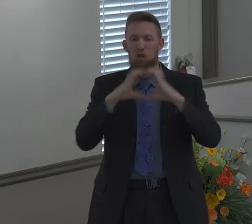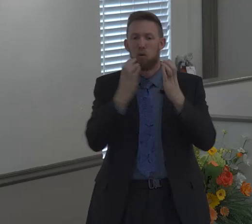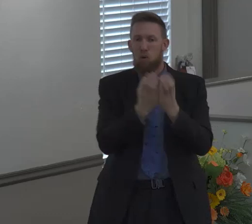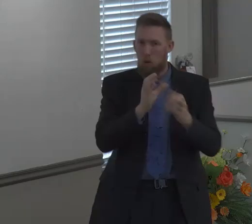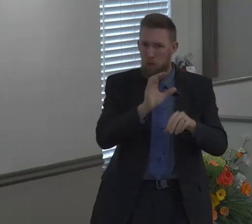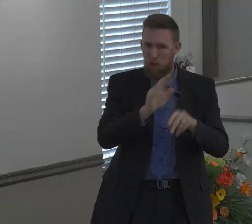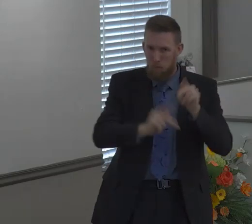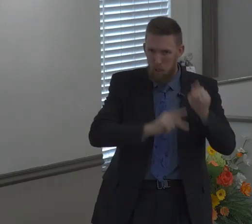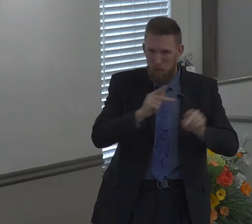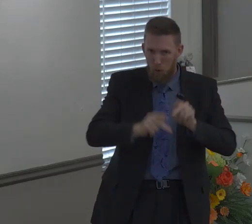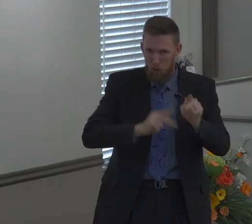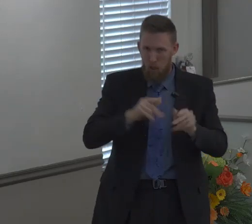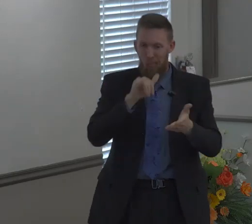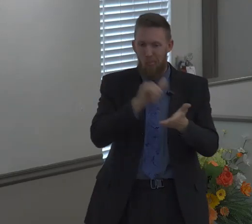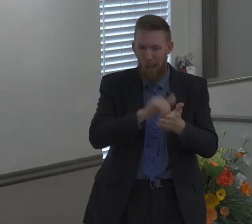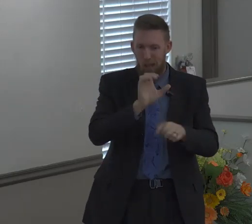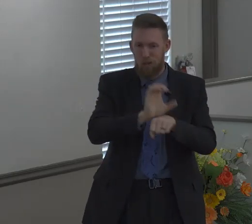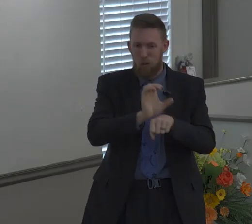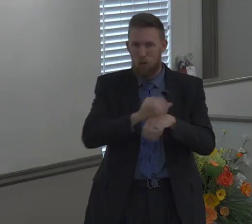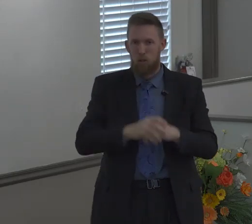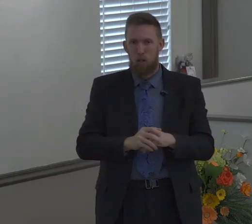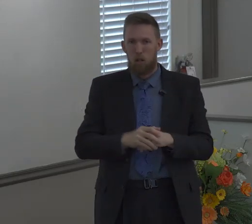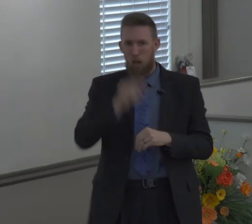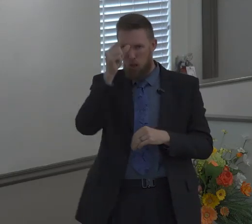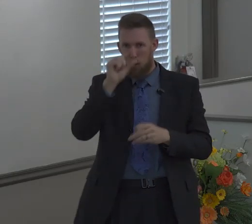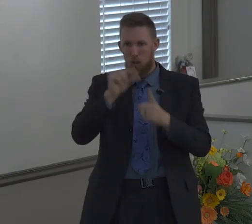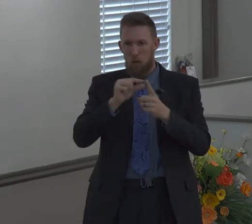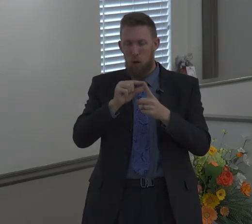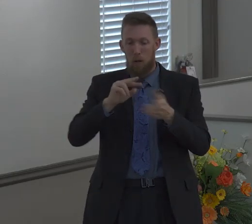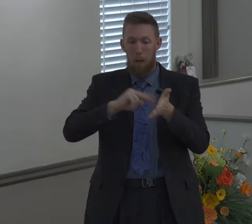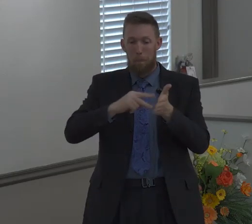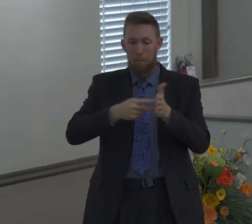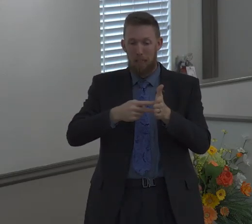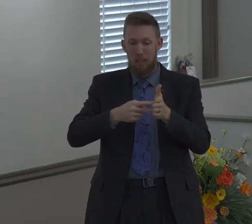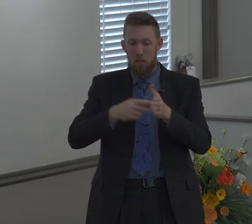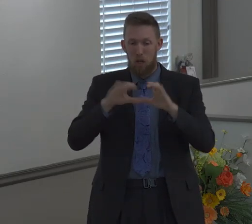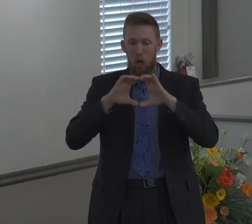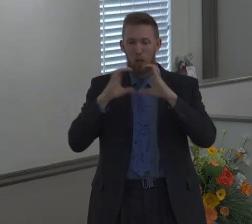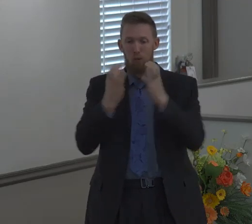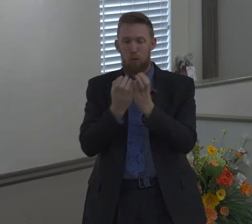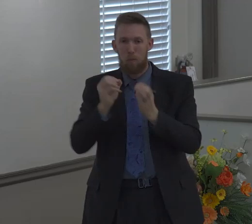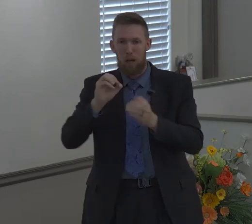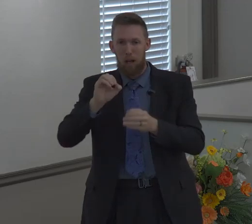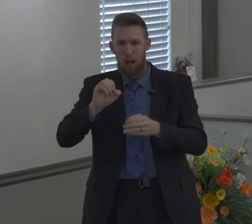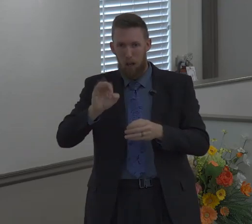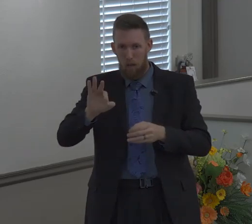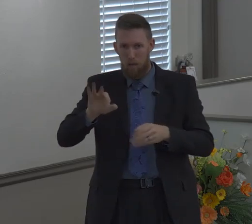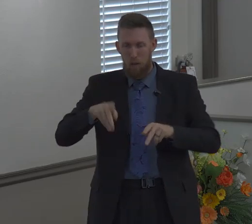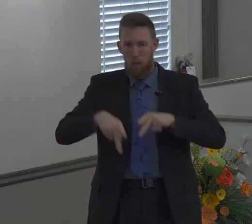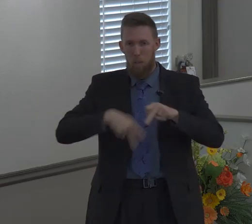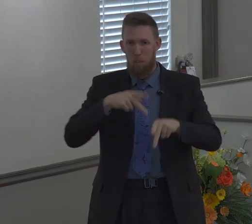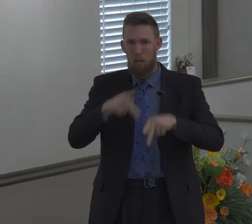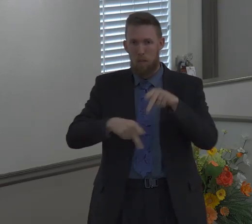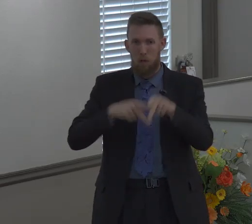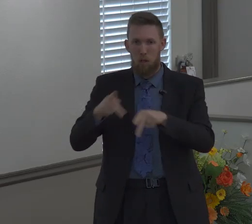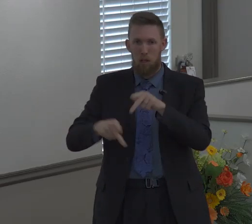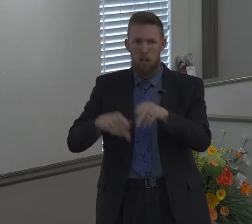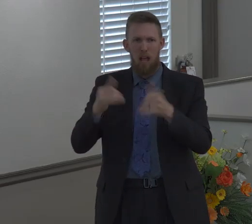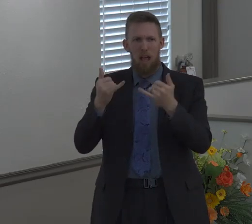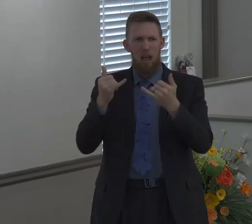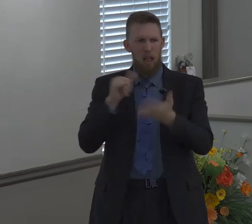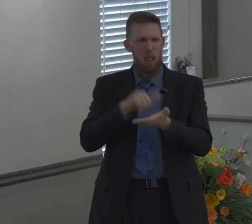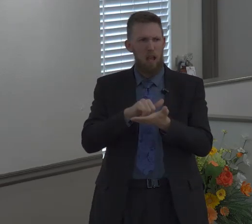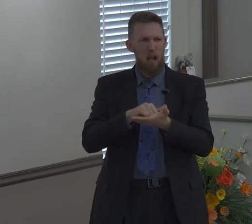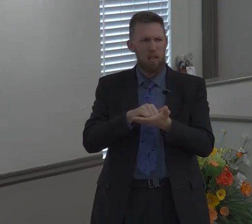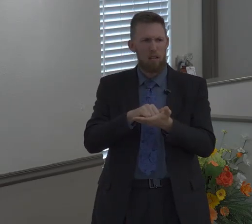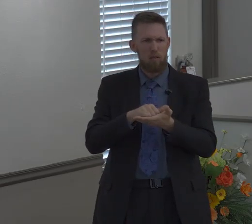The Greek word is ekklesia. It means an assembly. And that's what's going on this morning. All